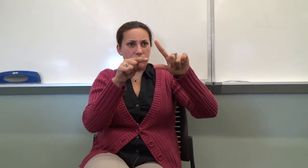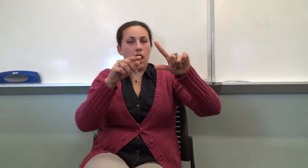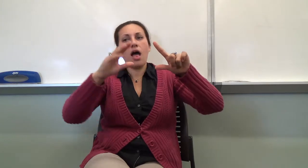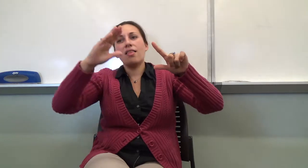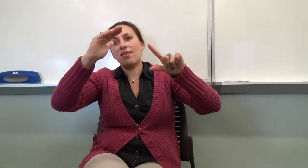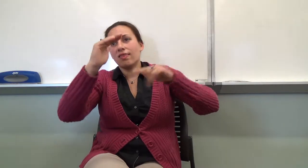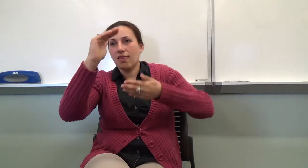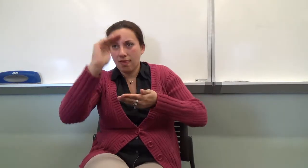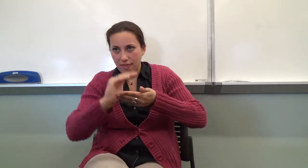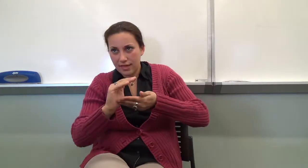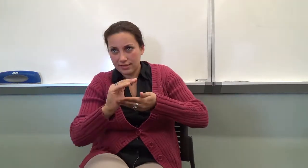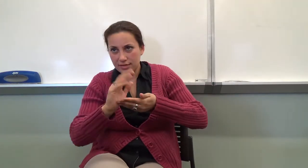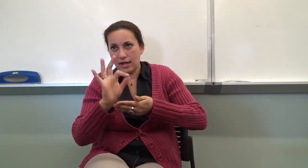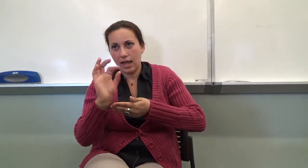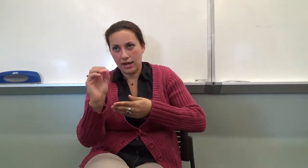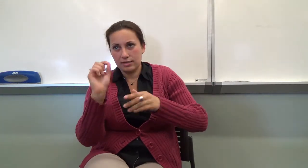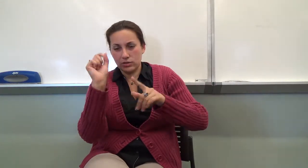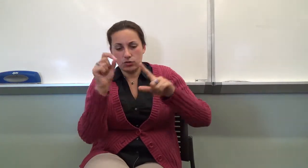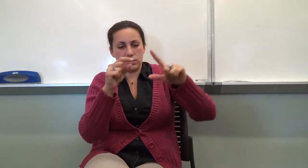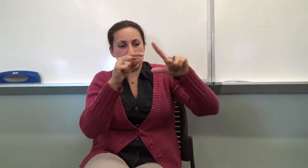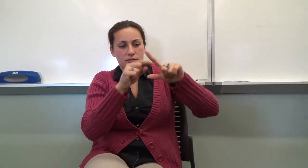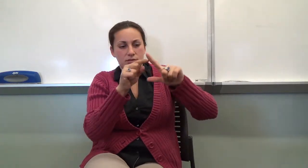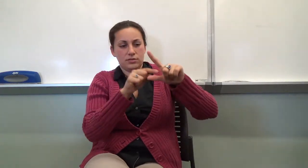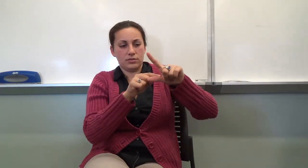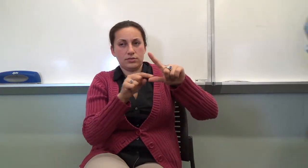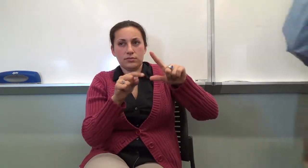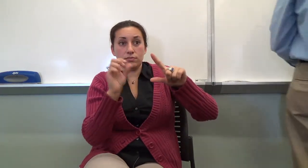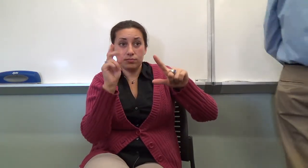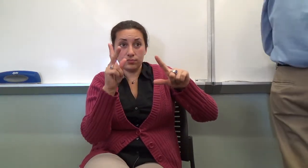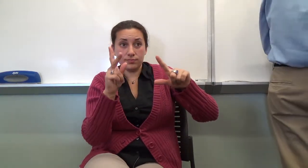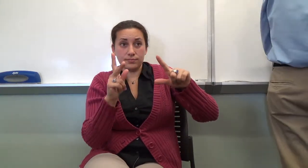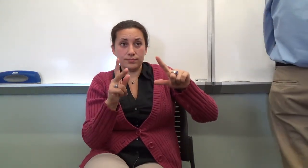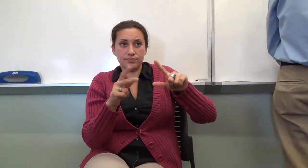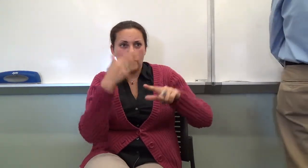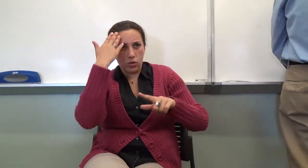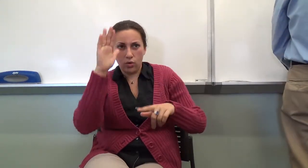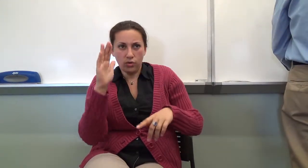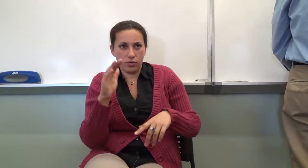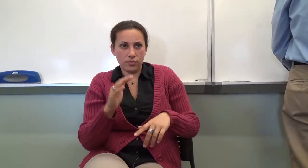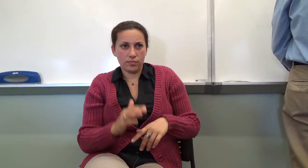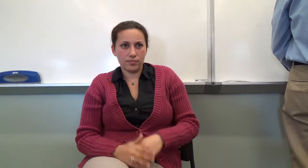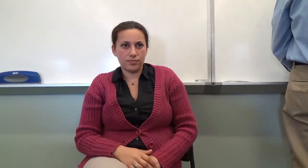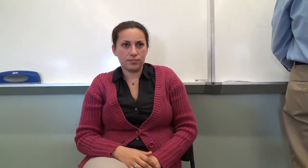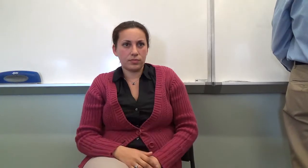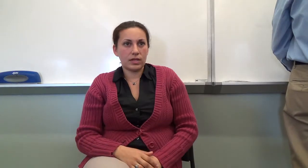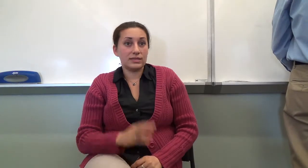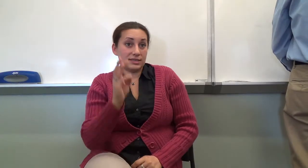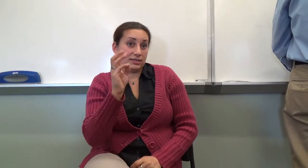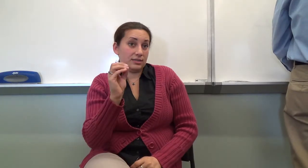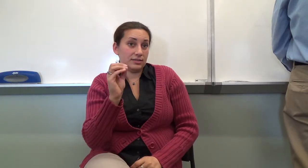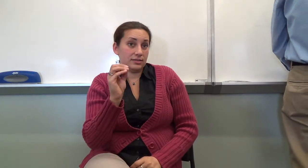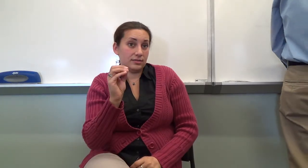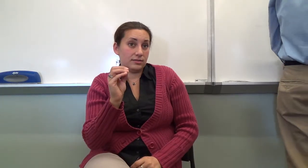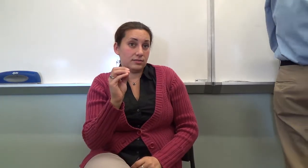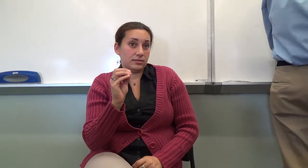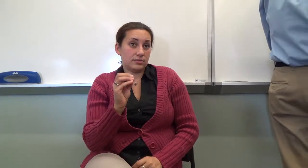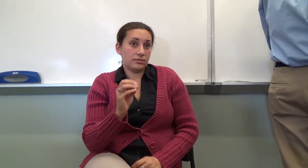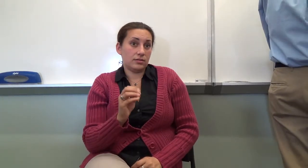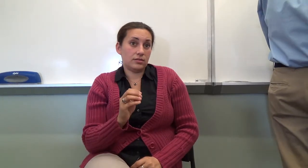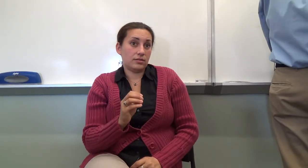degrees. So it's somewhere over here in this area. Who knows? Maybe it's something like this. I'm just